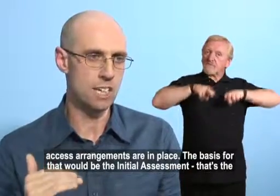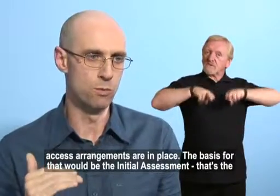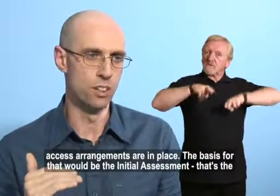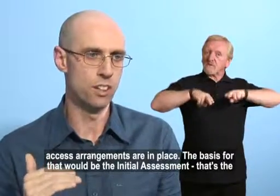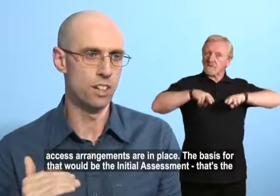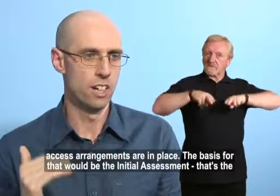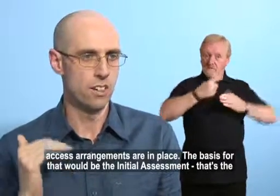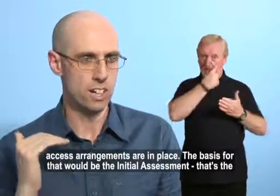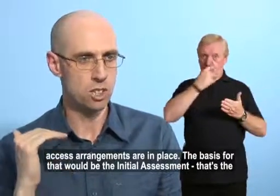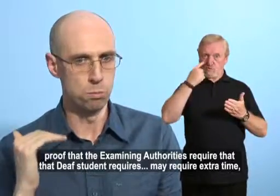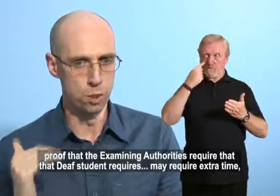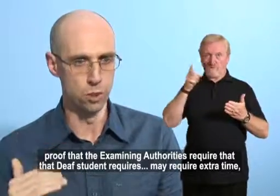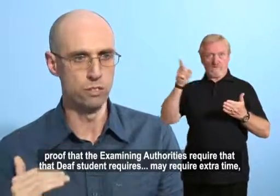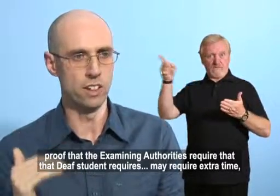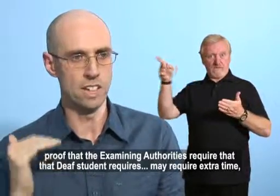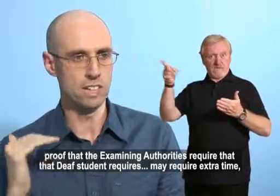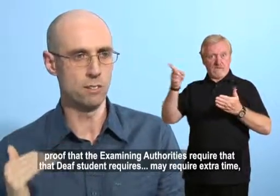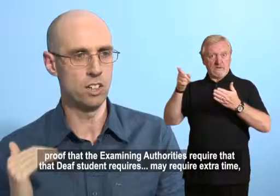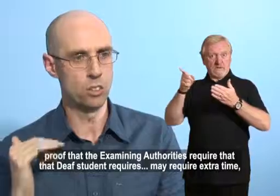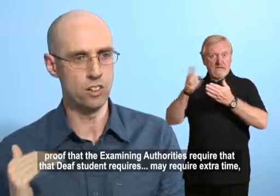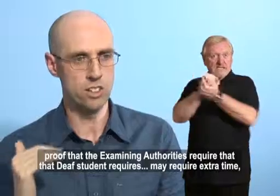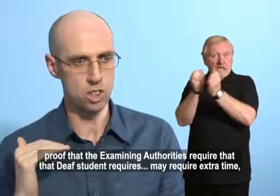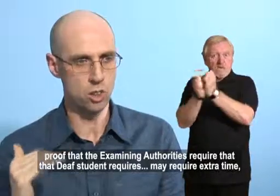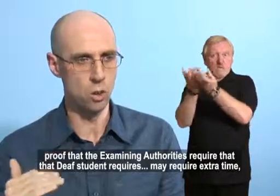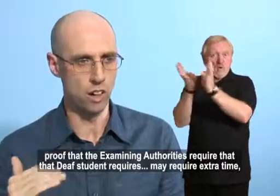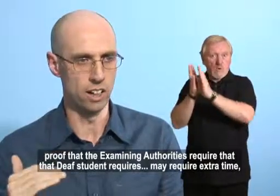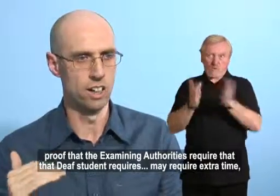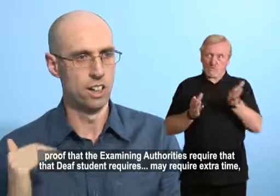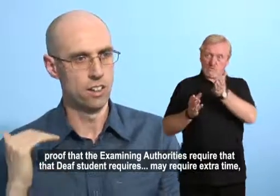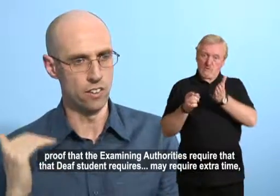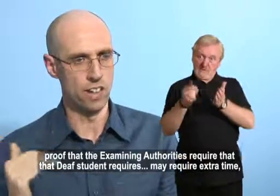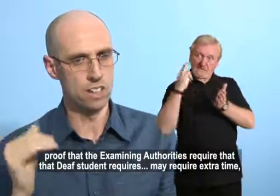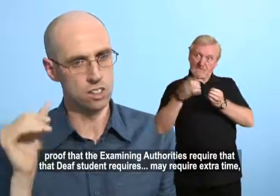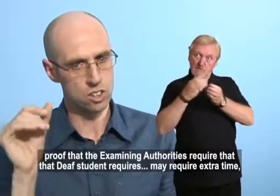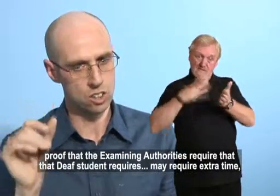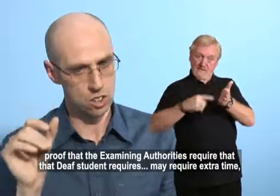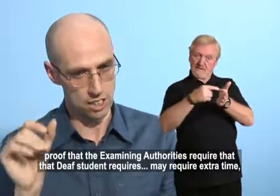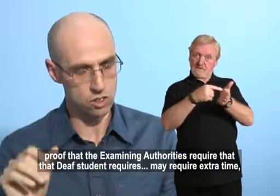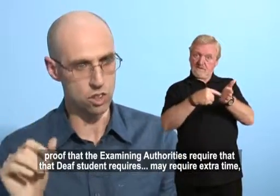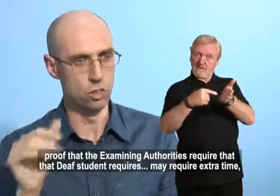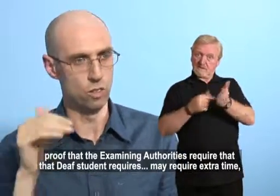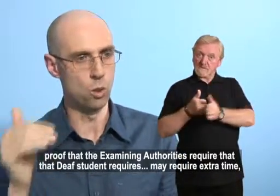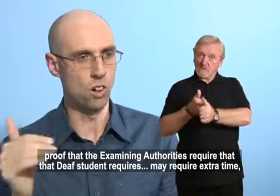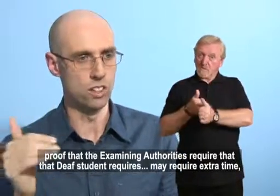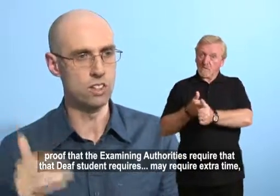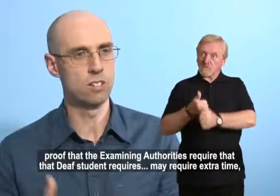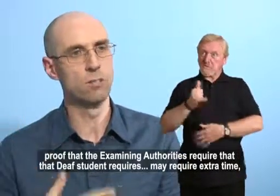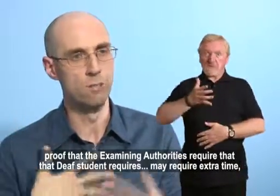initial assessment. That's the proof that the examining authorities require that that deaf